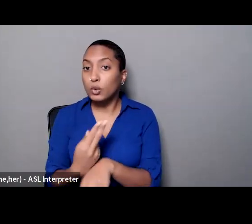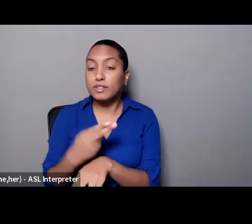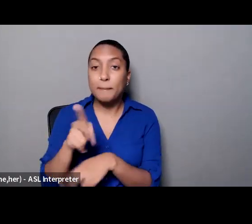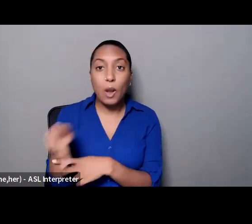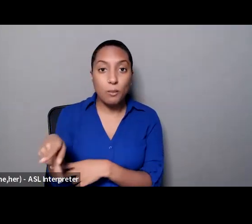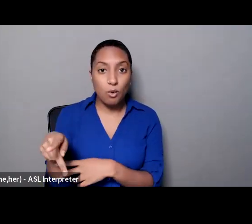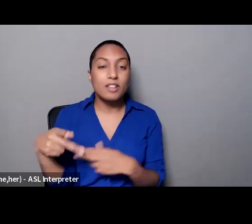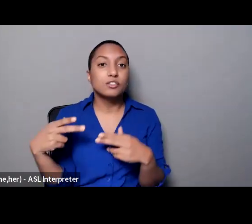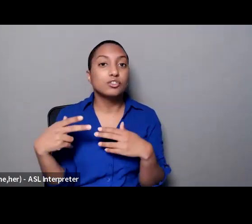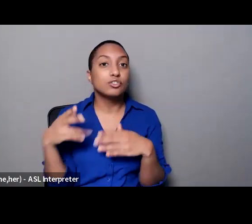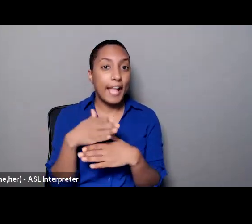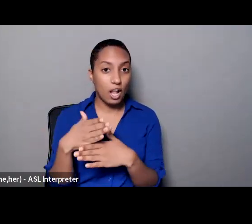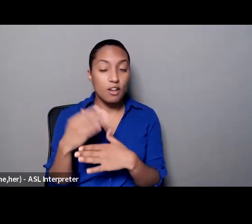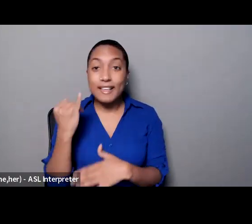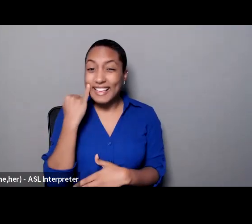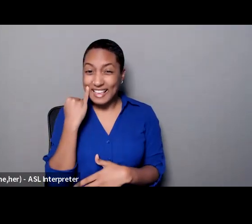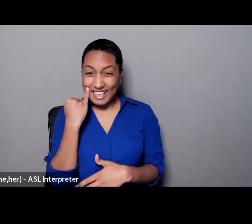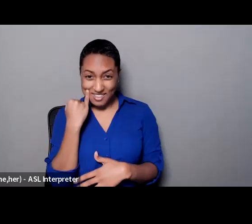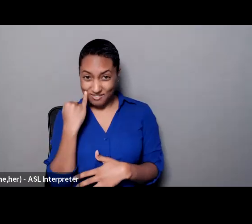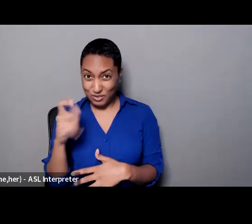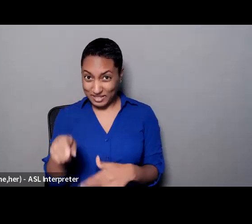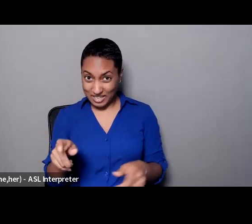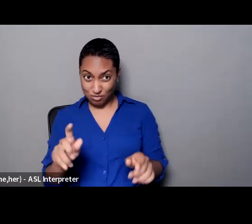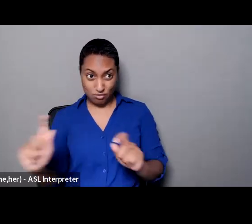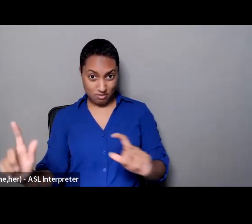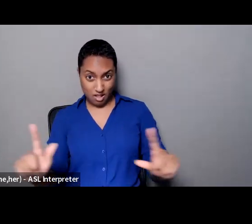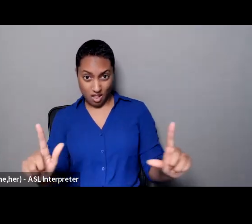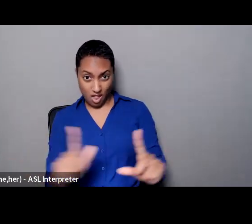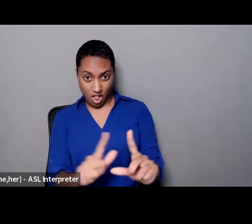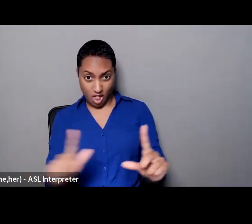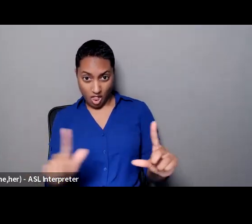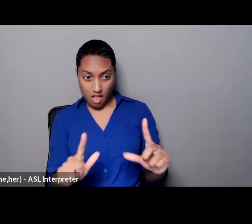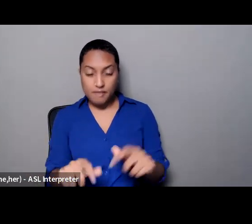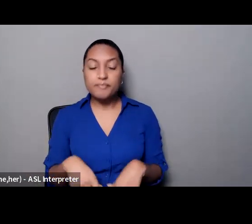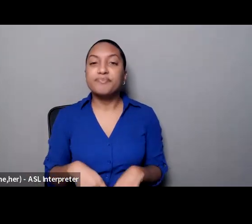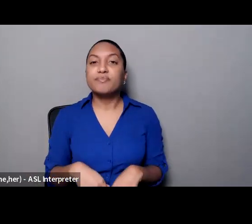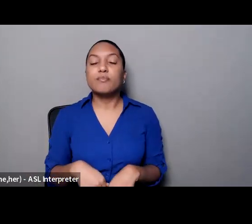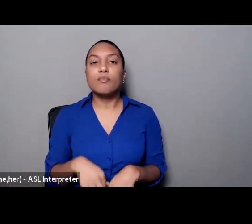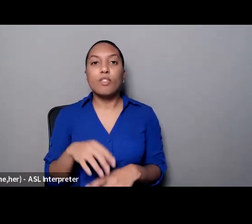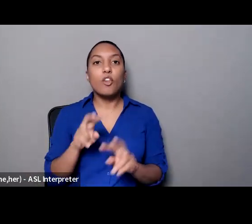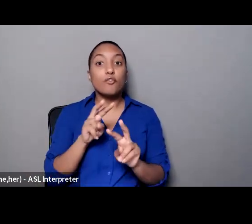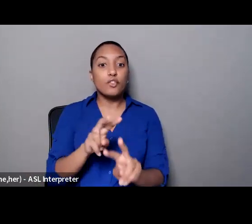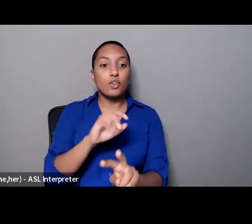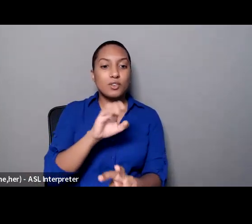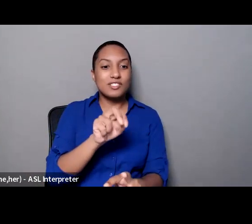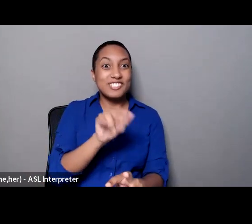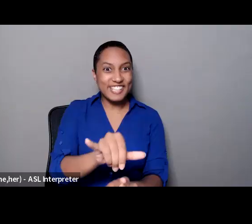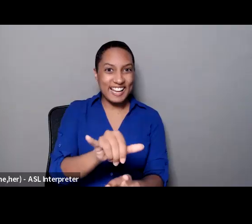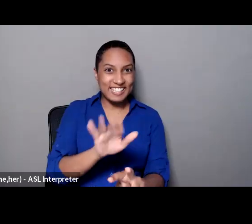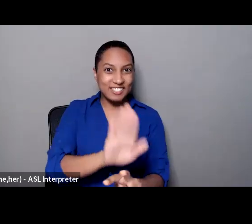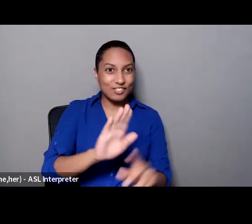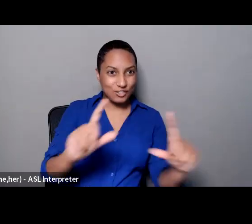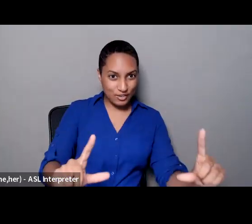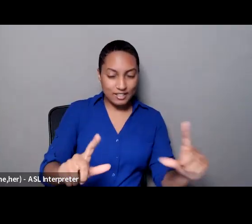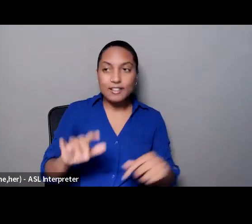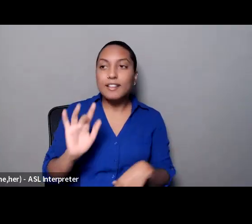you can go to the menu bar that says you are viewing Jenny's screen. Click View Options